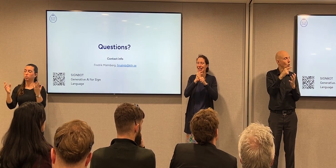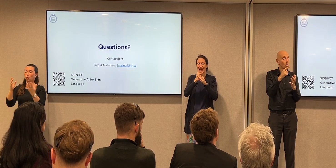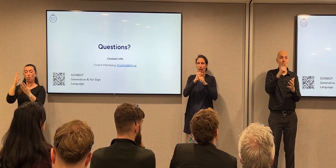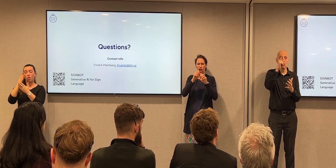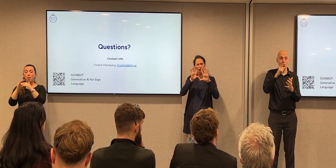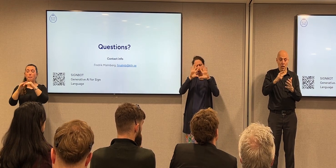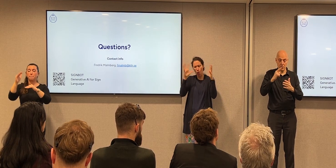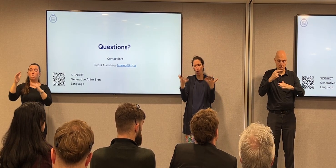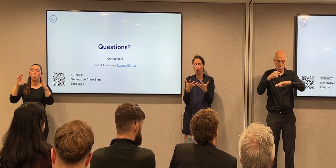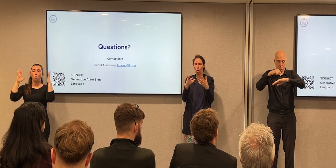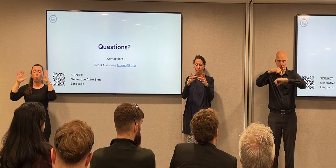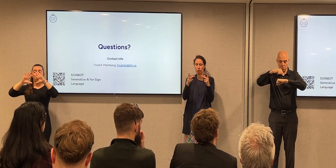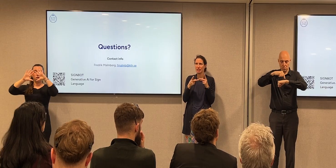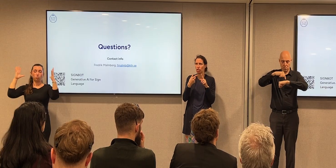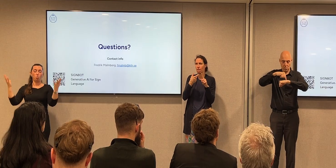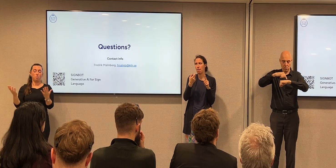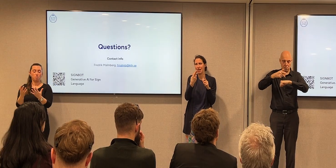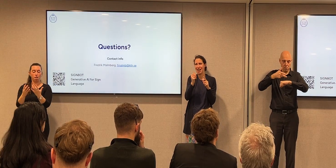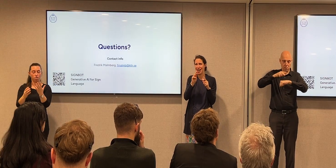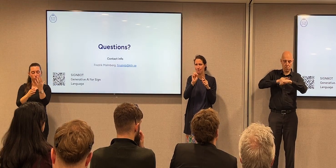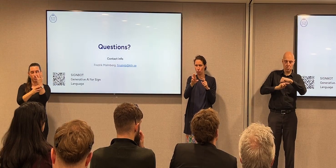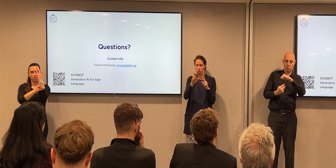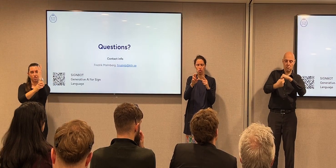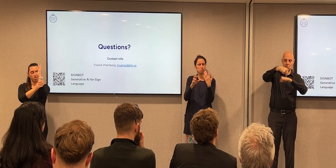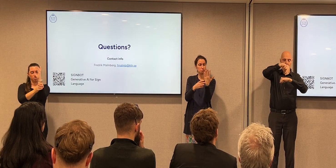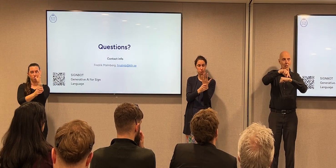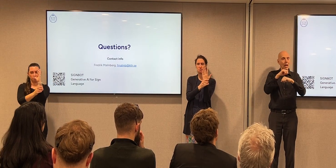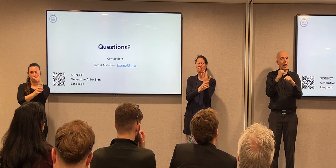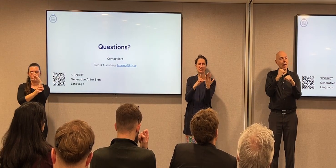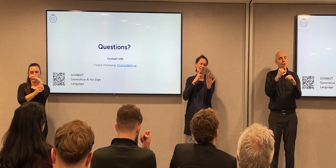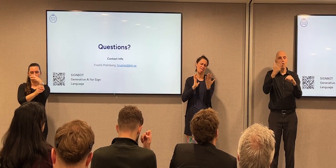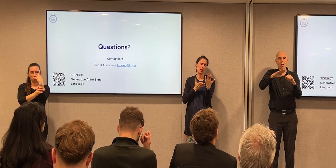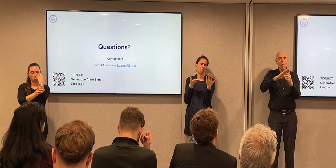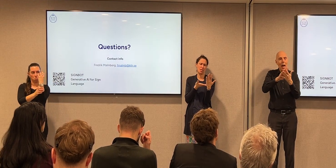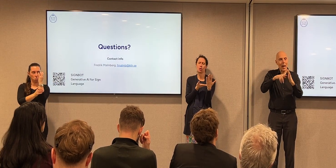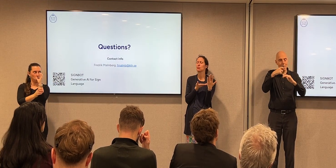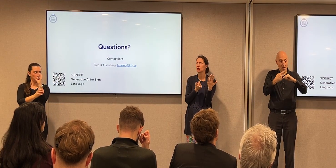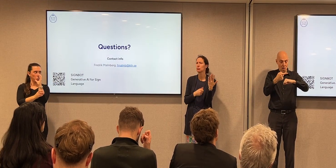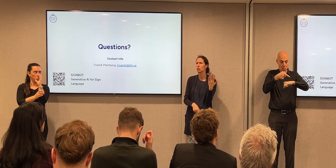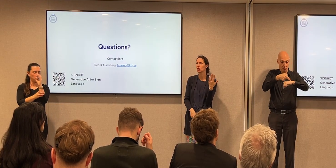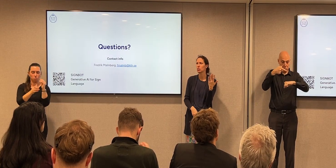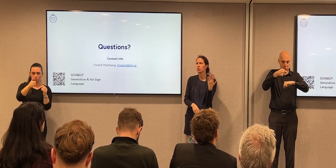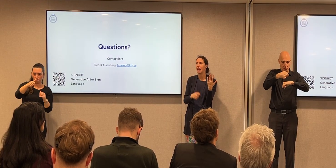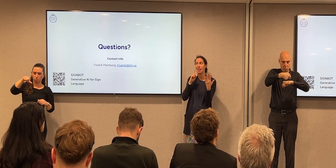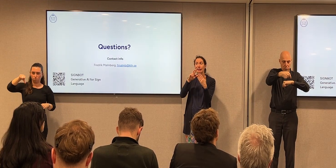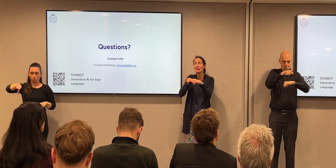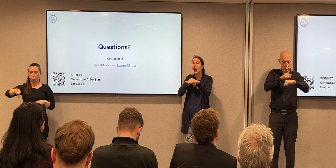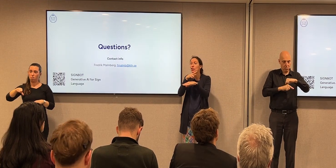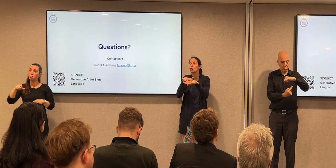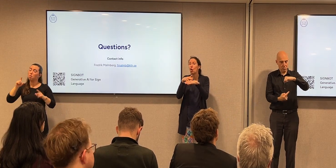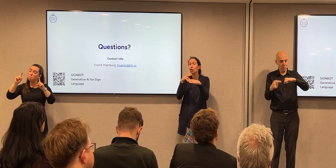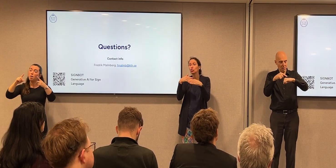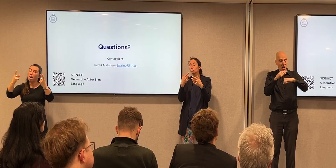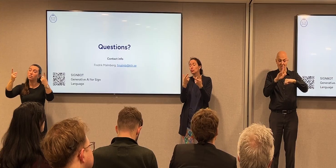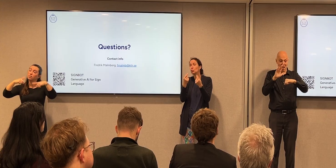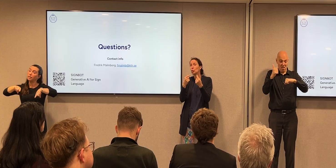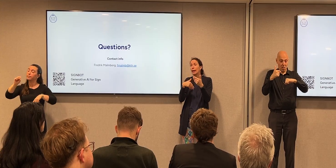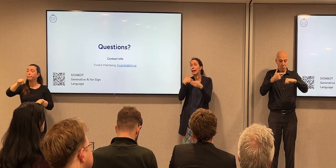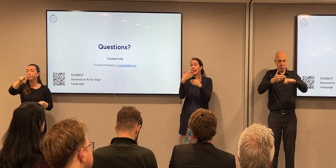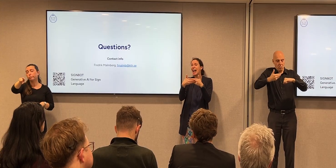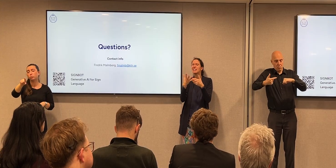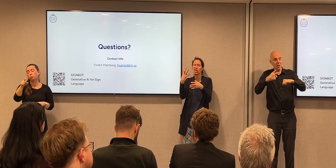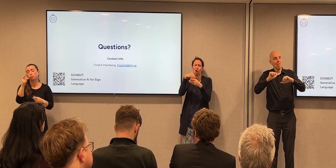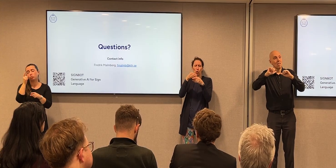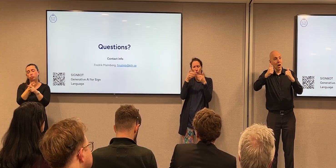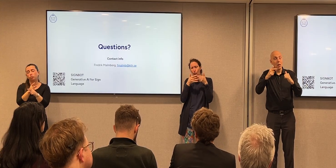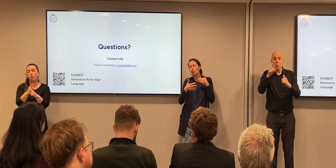position of the wrist from Hamer, and we say that's fine. So I think a natural next step is also to include the rest of the body in